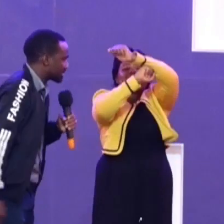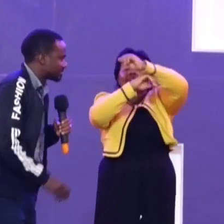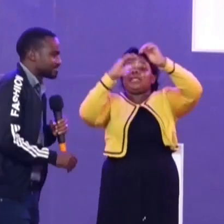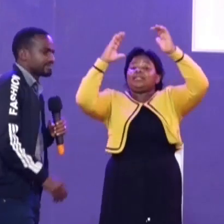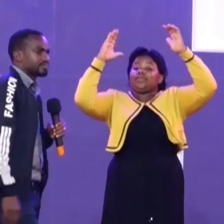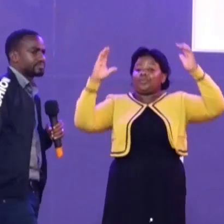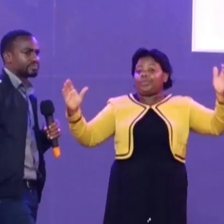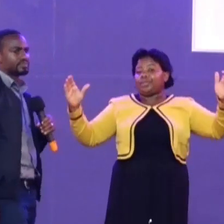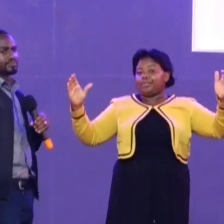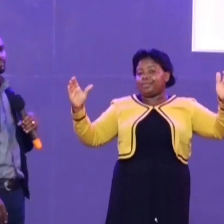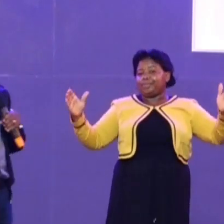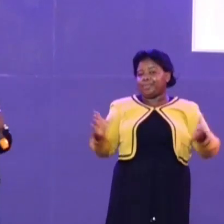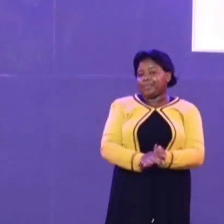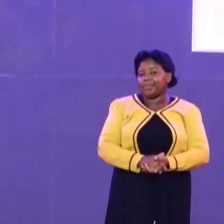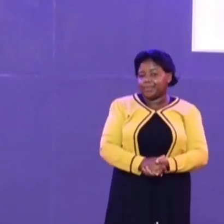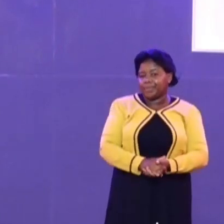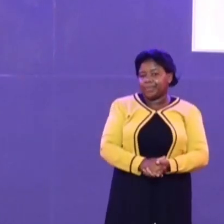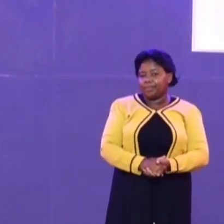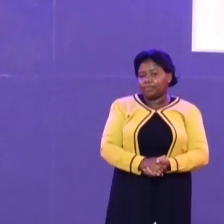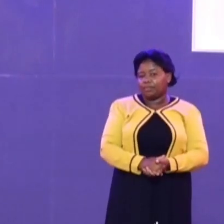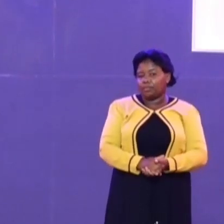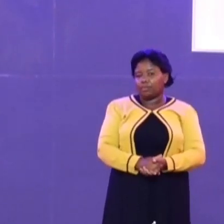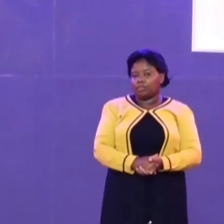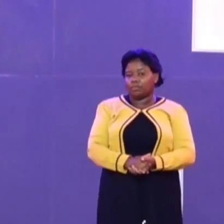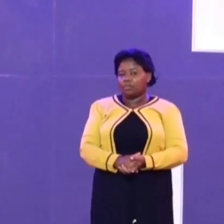greatness. Buwanirira okwambuka.